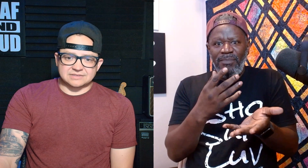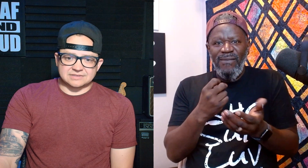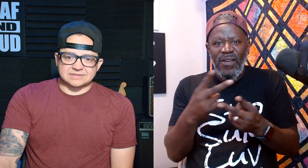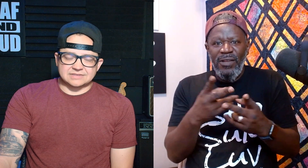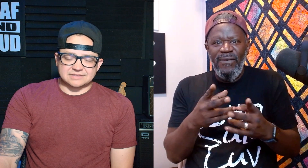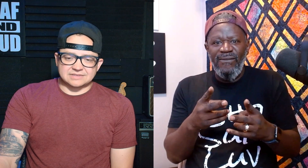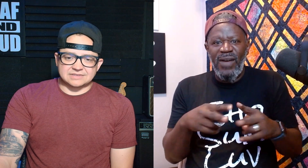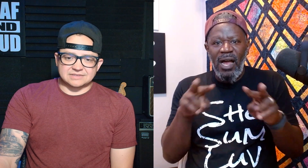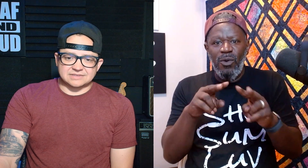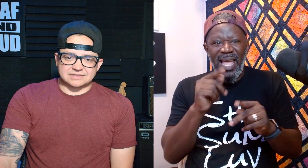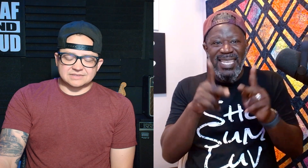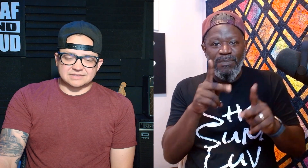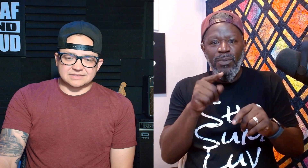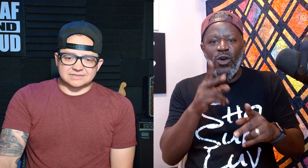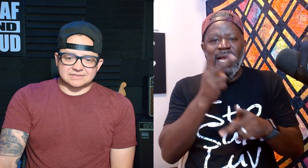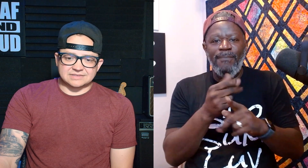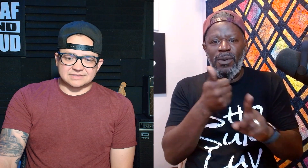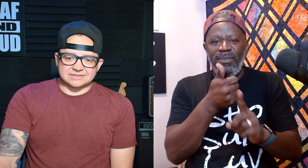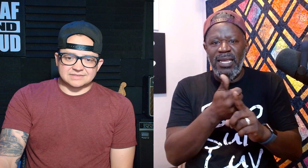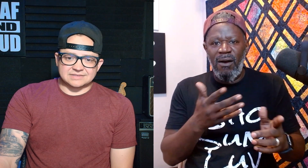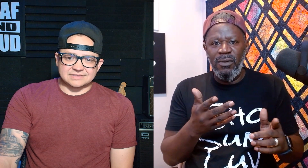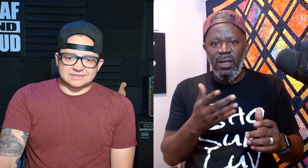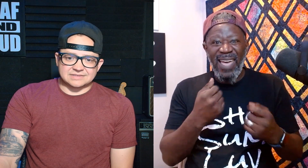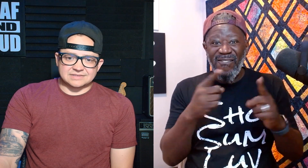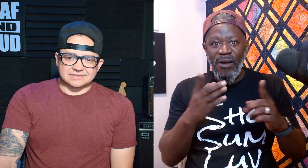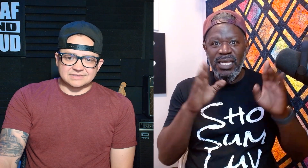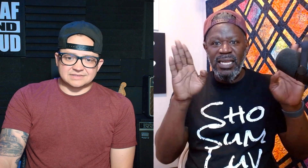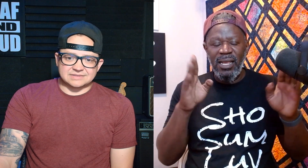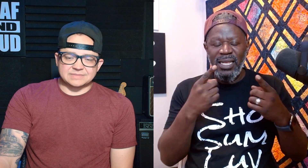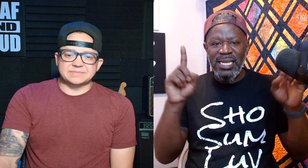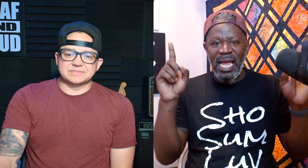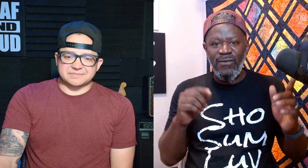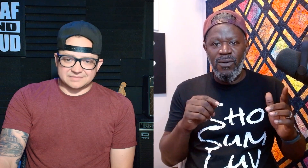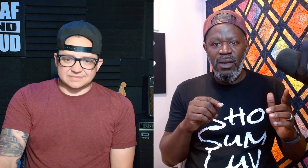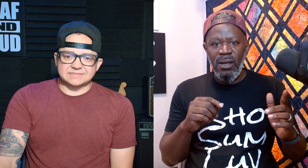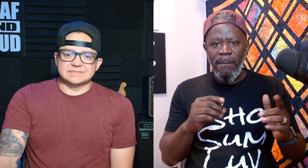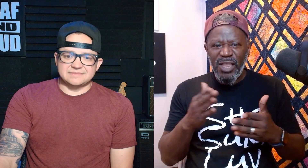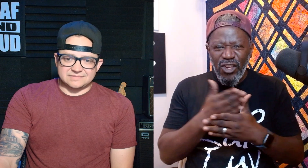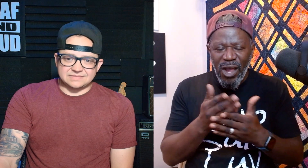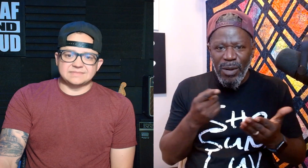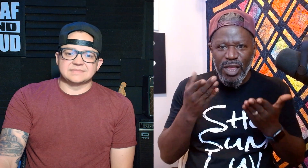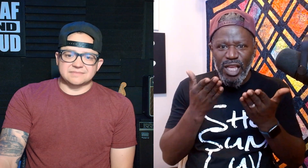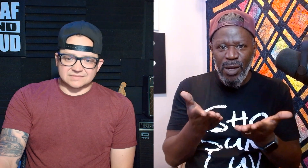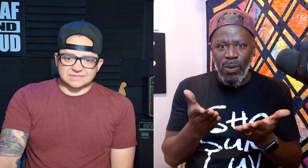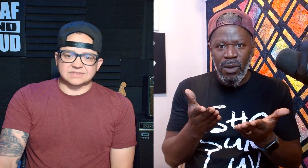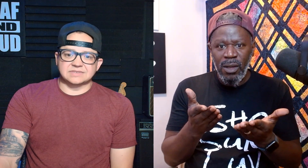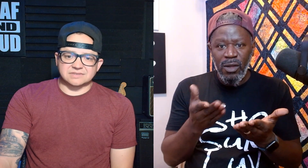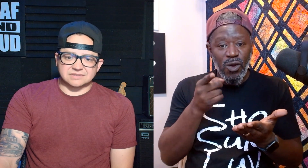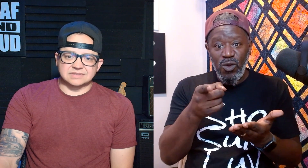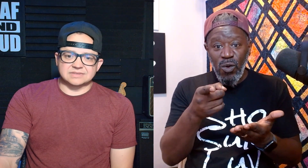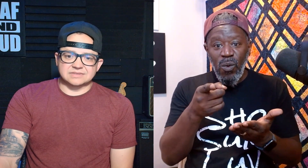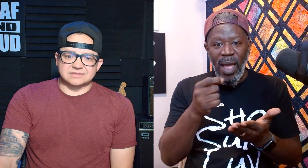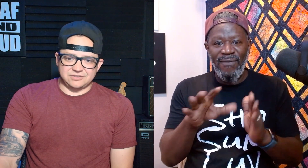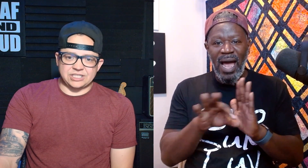that's something very valuable that these people could have kept for themselves, and they're very successful. But they're sharing it with you.